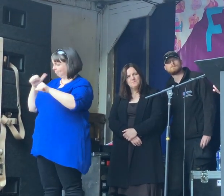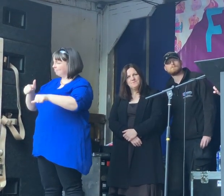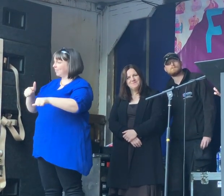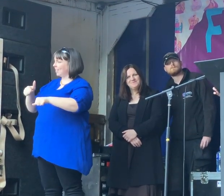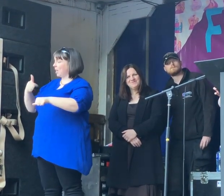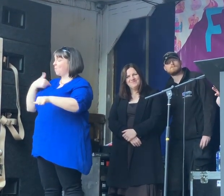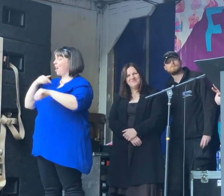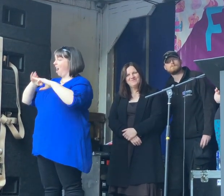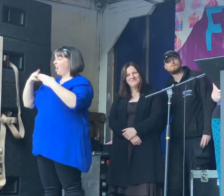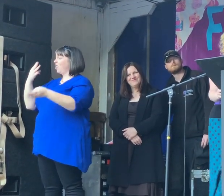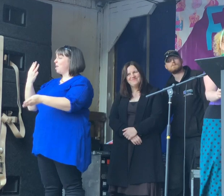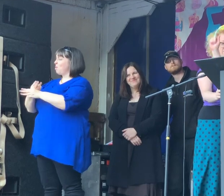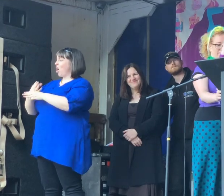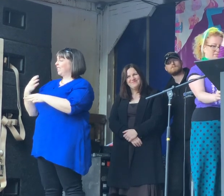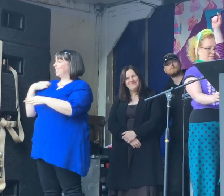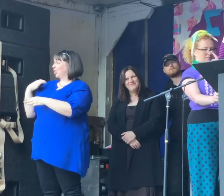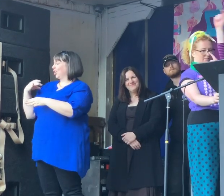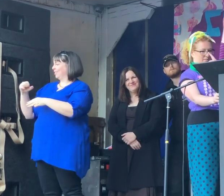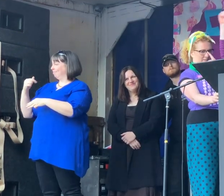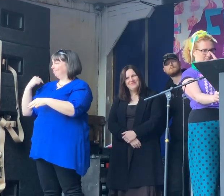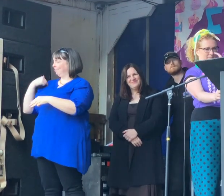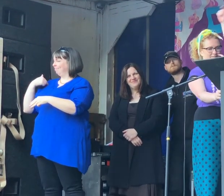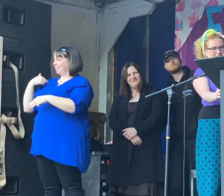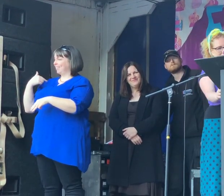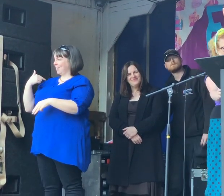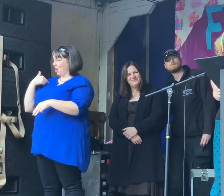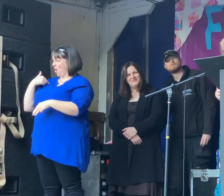persisterhood. We are the